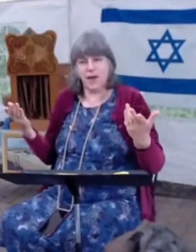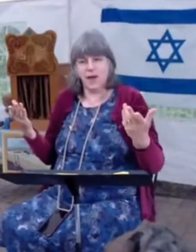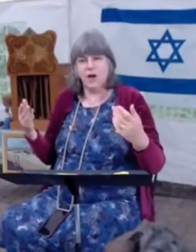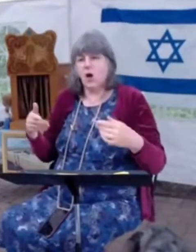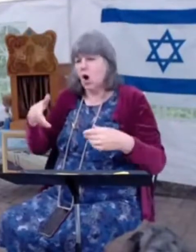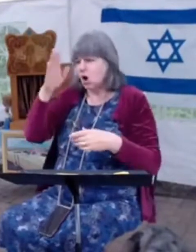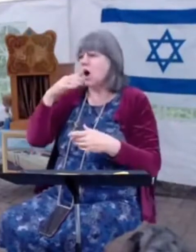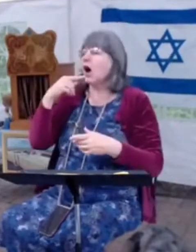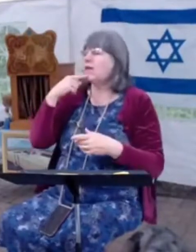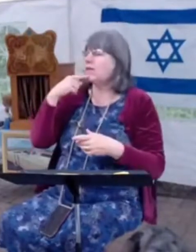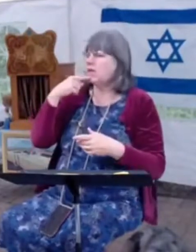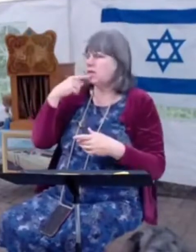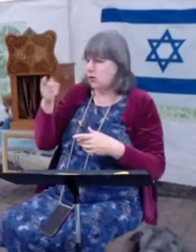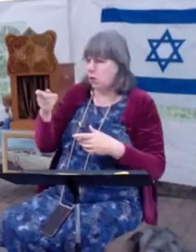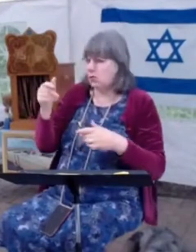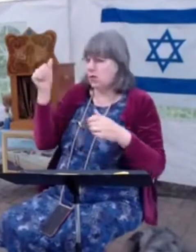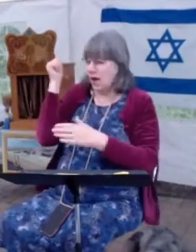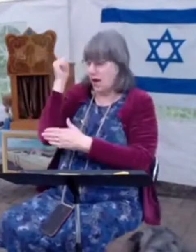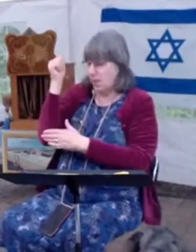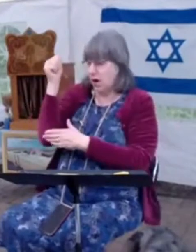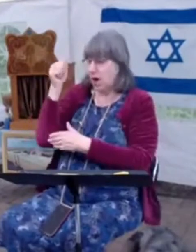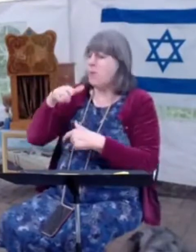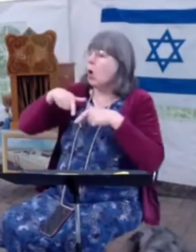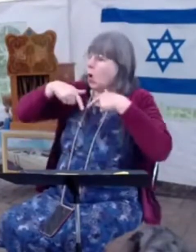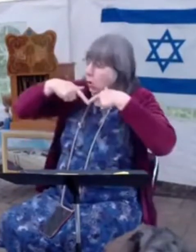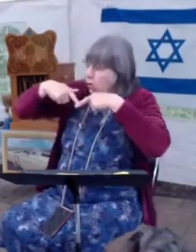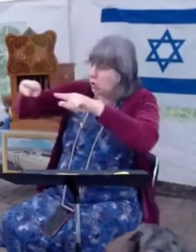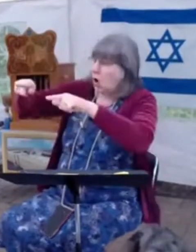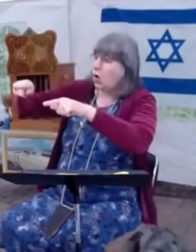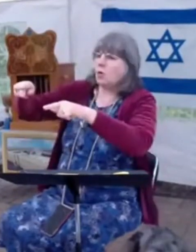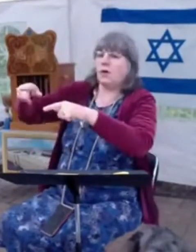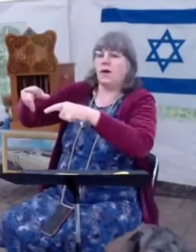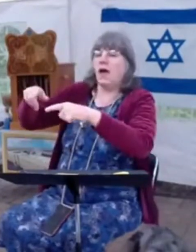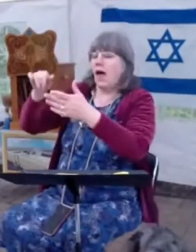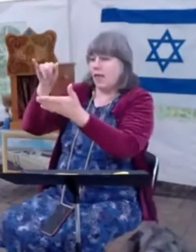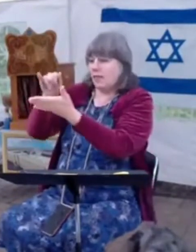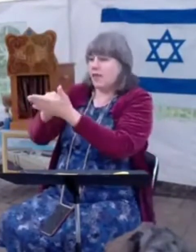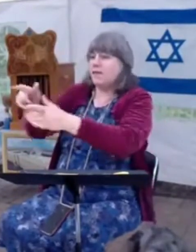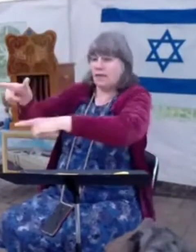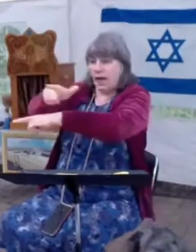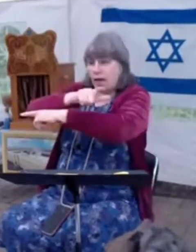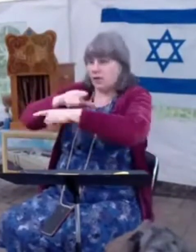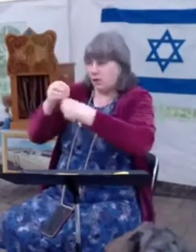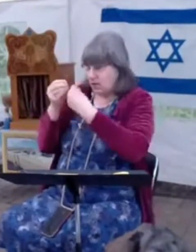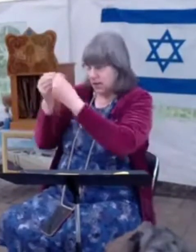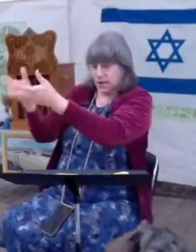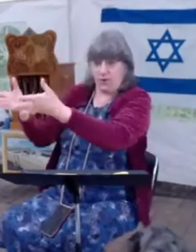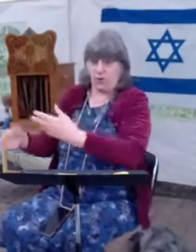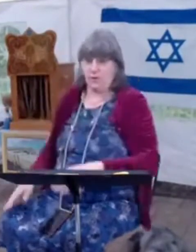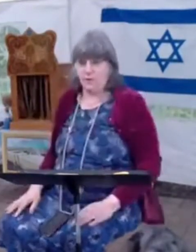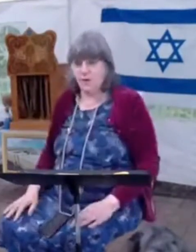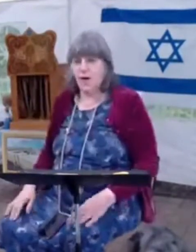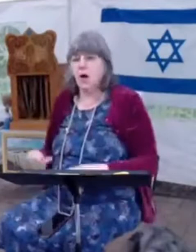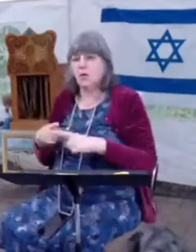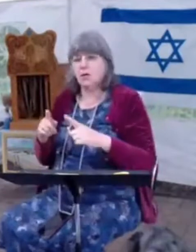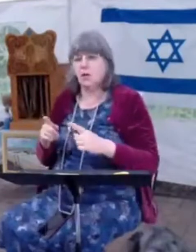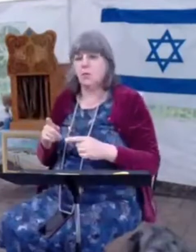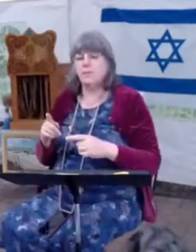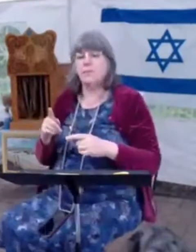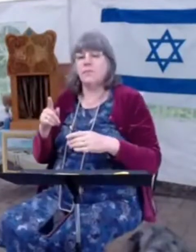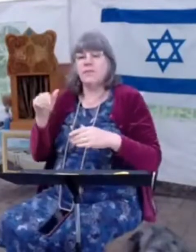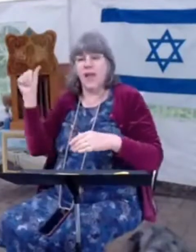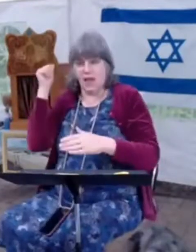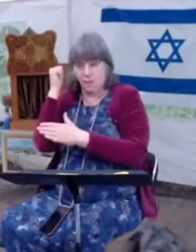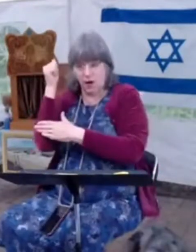And he didn't go to war with them. He could have said, hey, look, you know, God told me this is my land, so thank you for taking care of it, but now you can go.